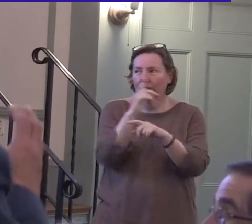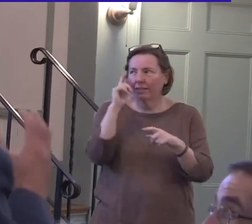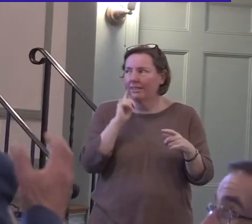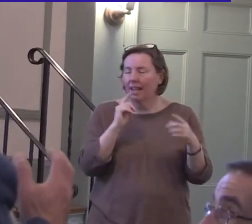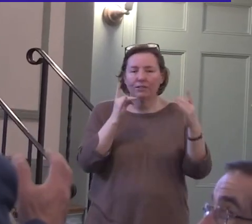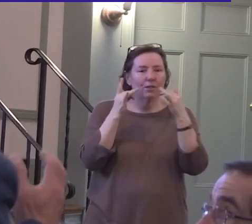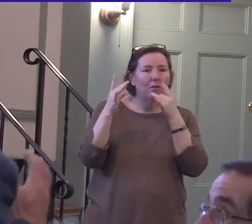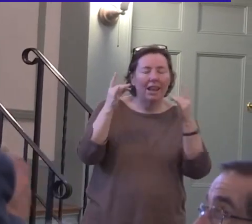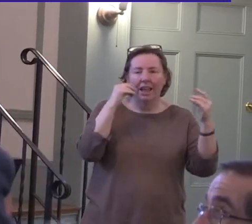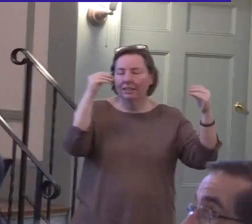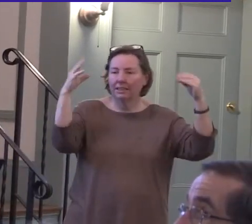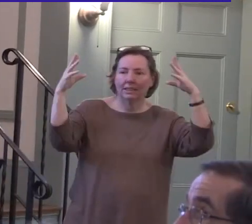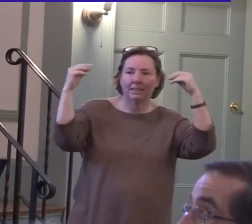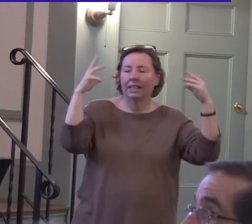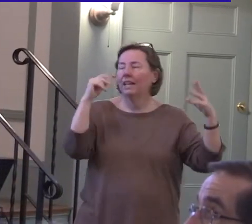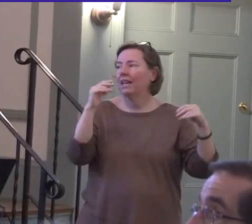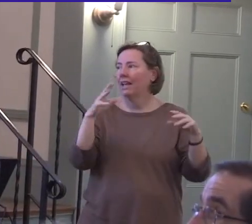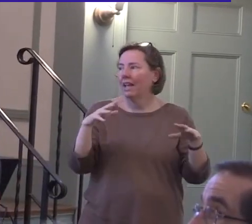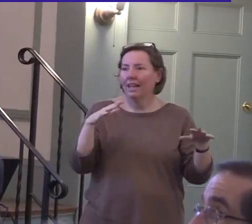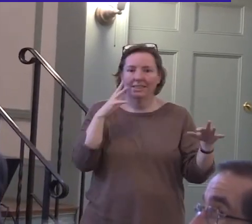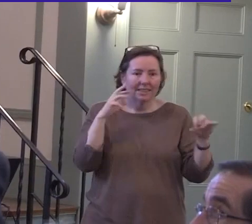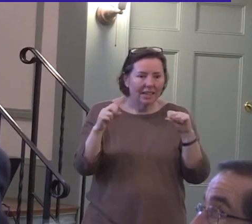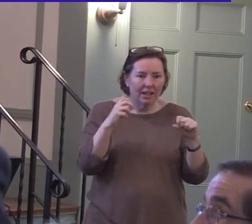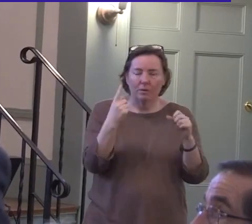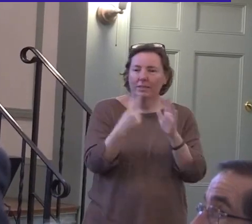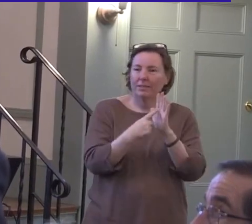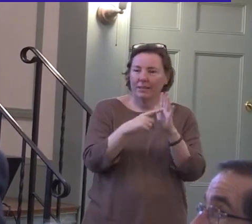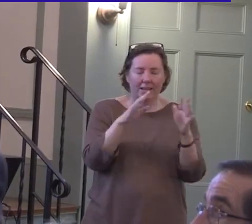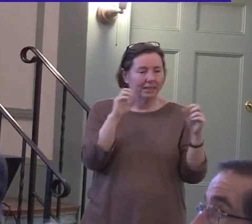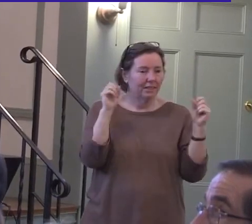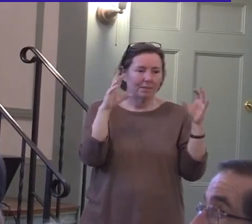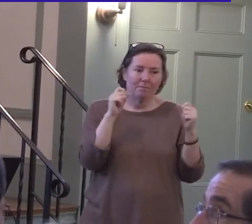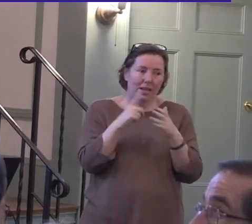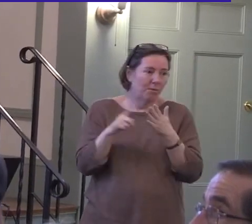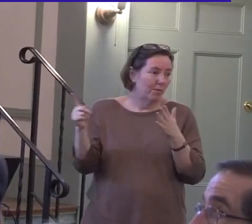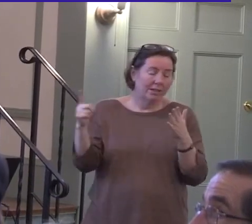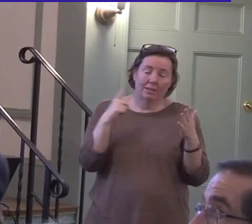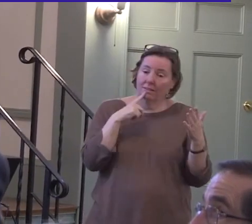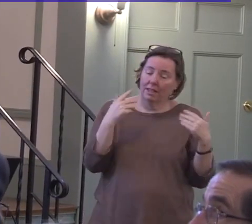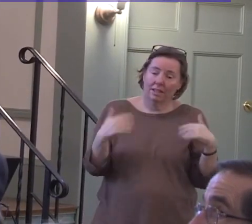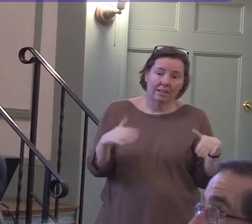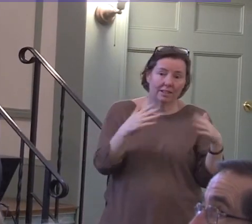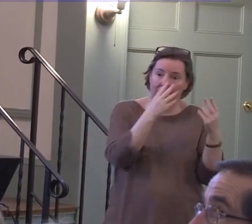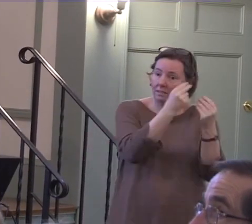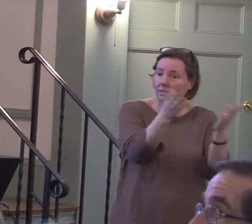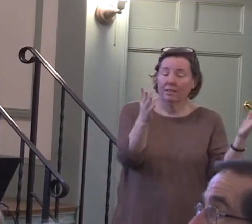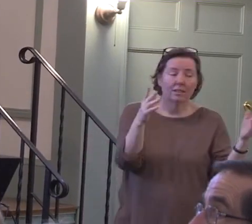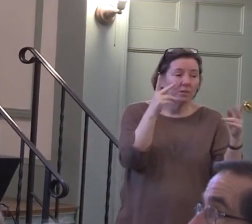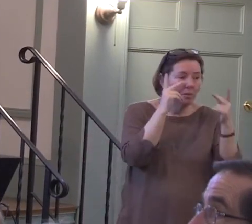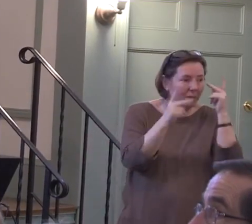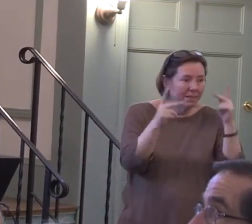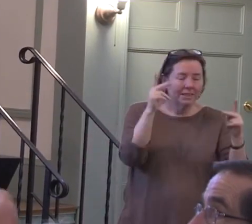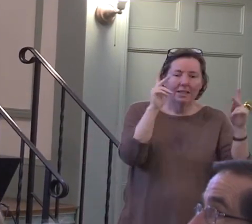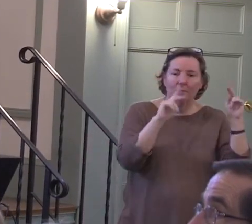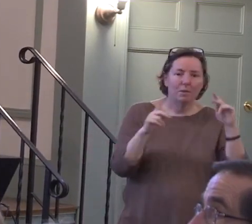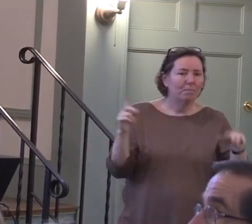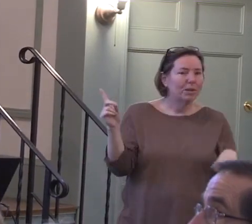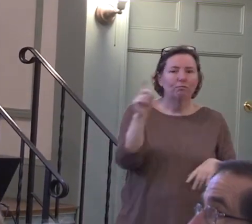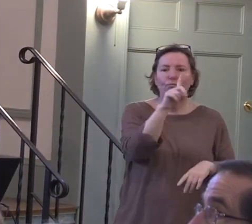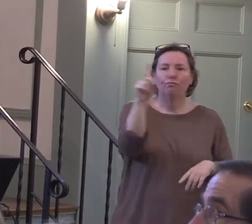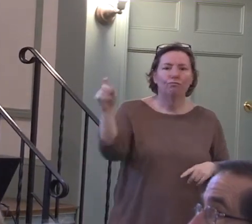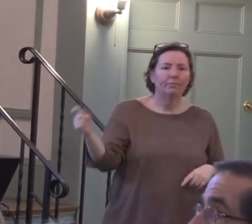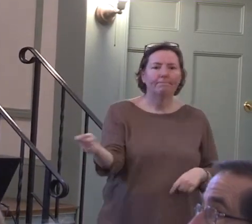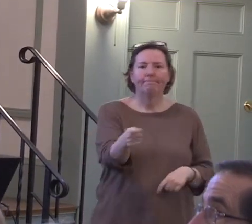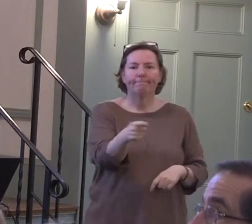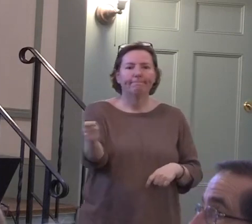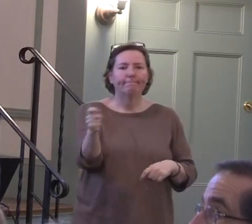there's lights and everything, and it's truly amazing what Tom says, to see these folks meander around